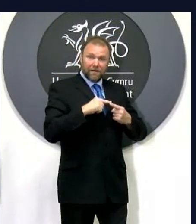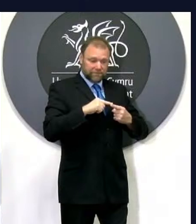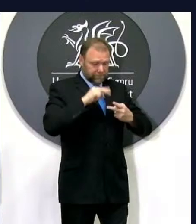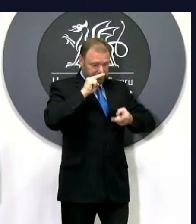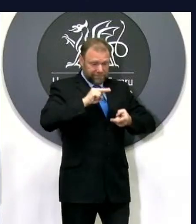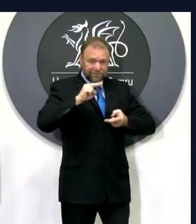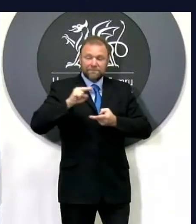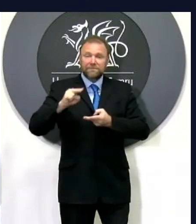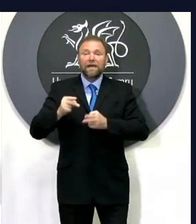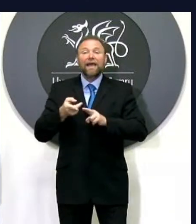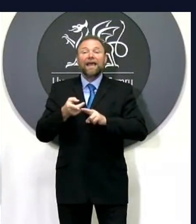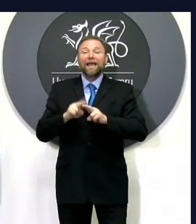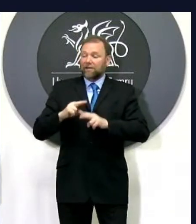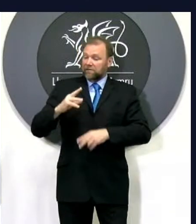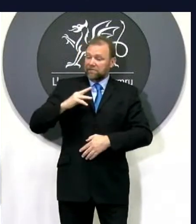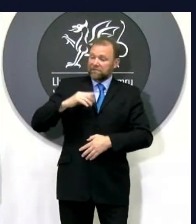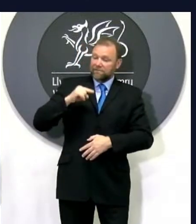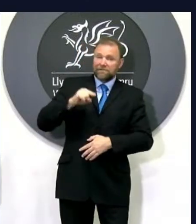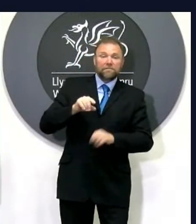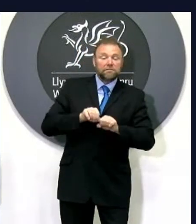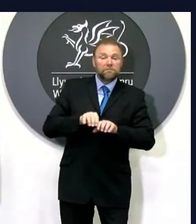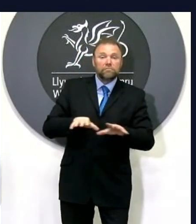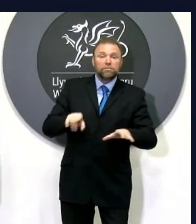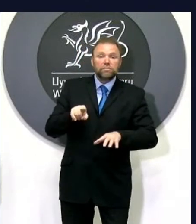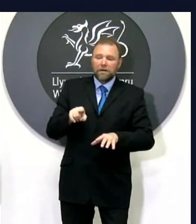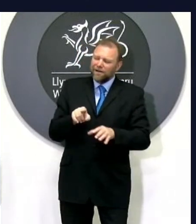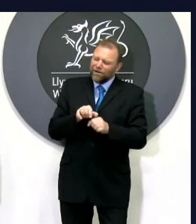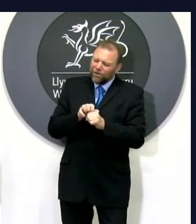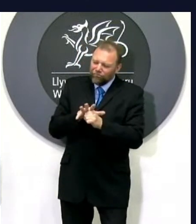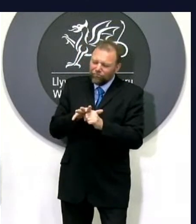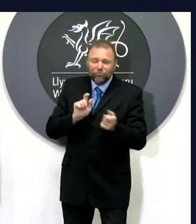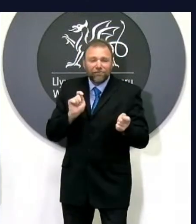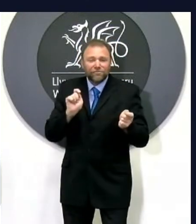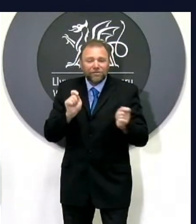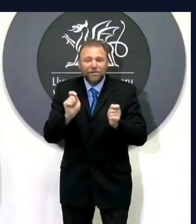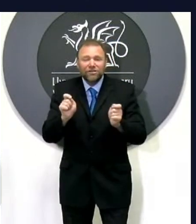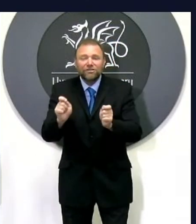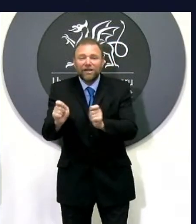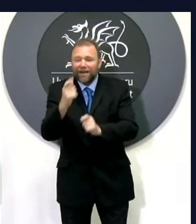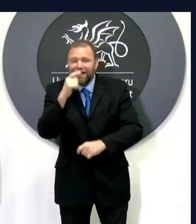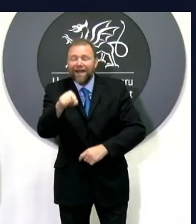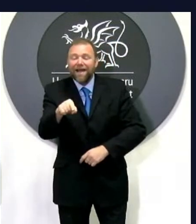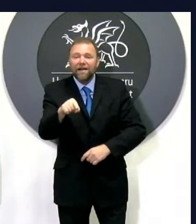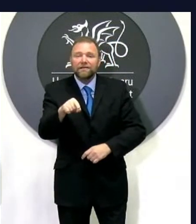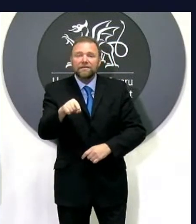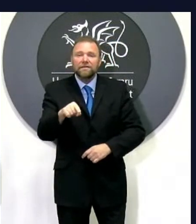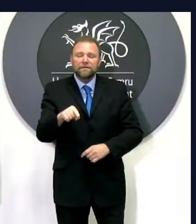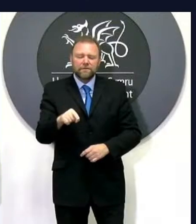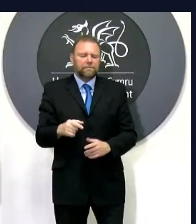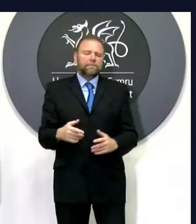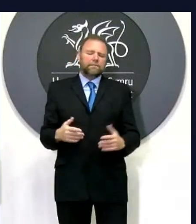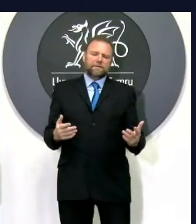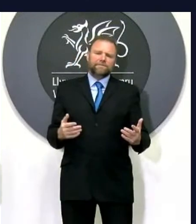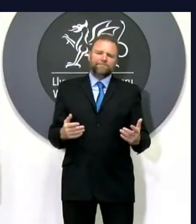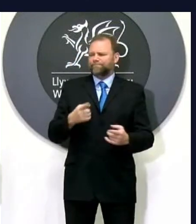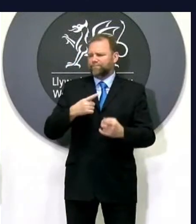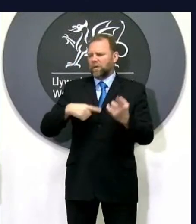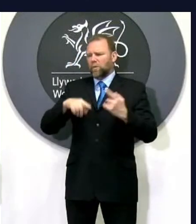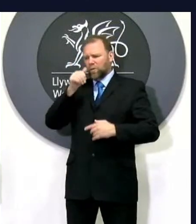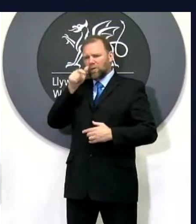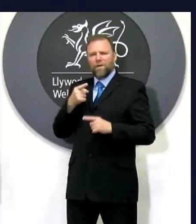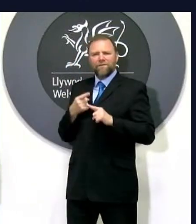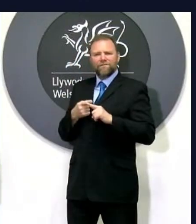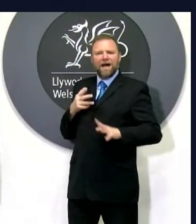gofal ar y nifer o bobl sy'n dioddau o coronavirus, y nifer o bobl yn yr ysbytai. Os bydd pethau yn dal